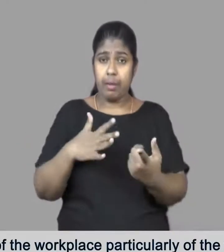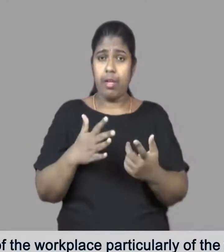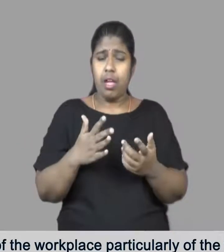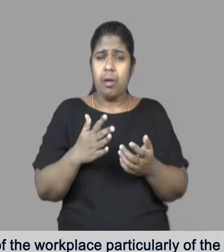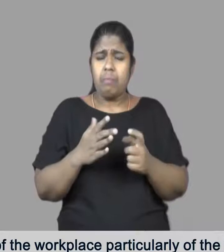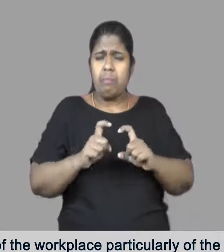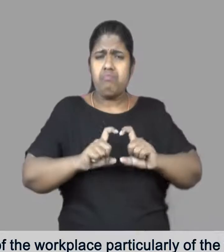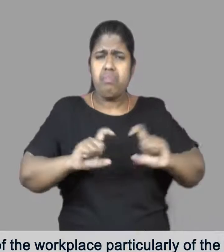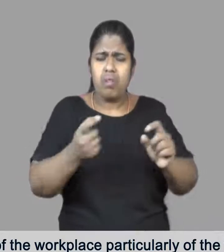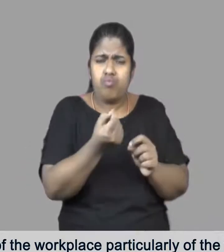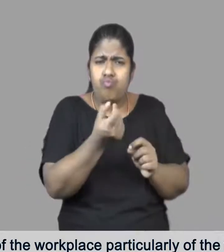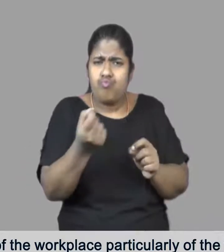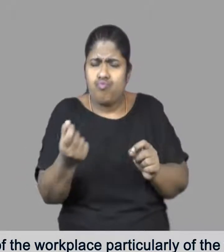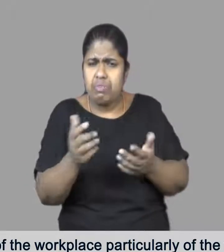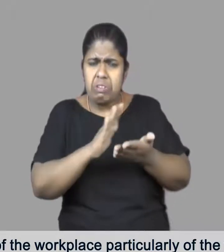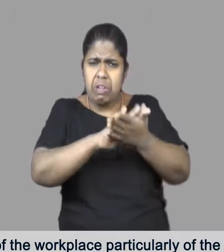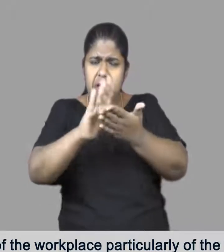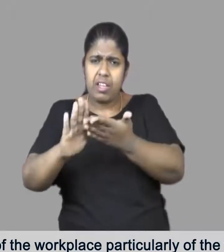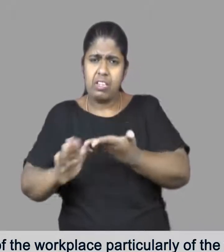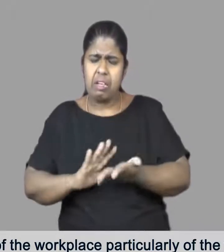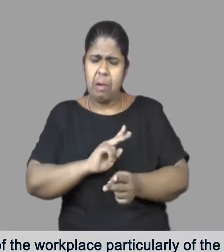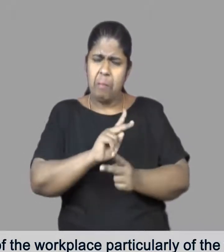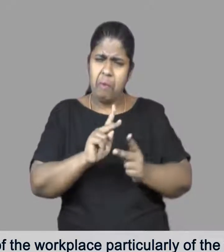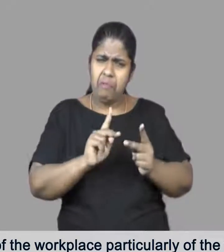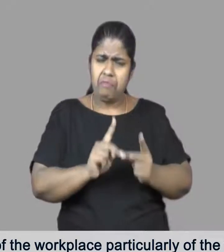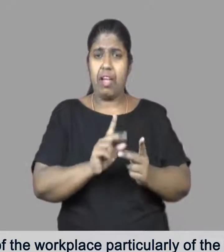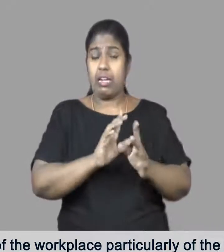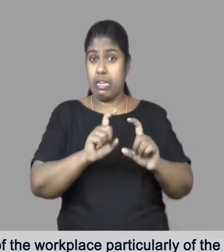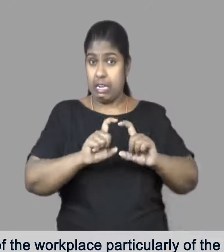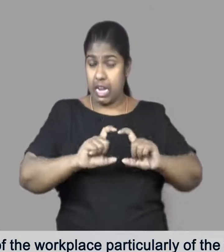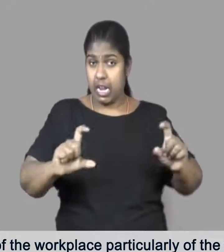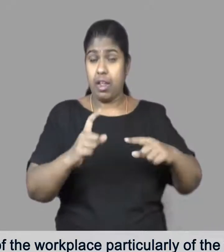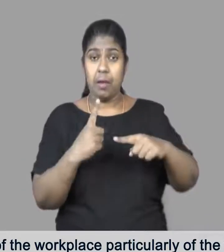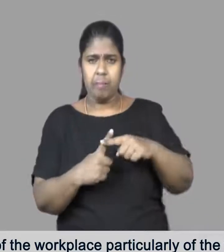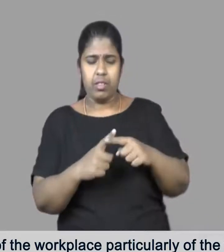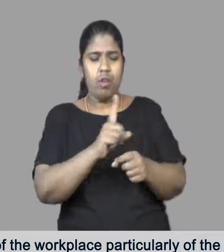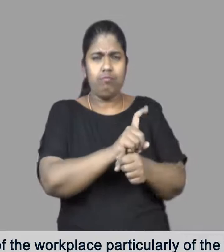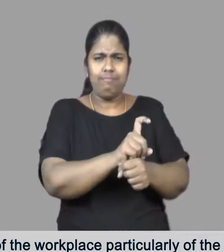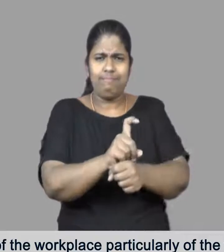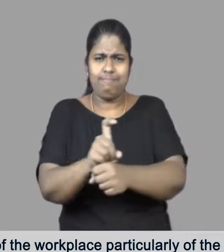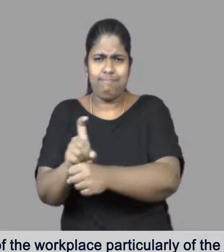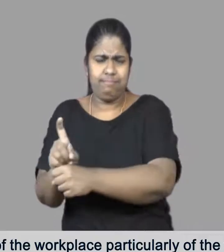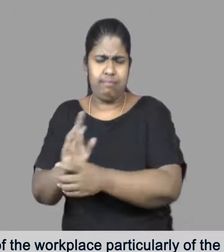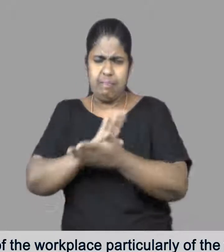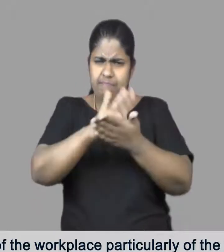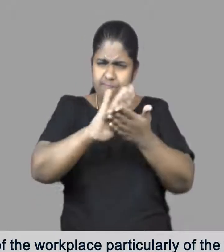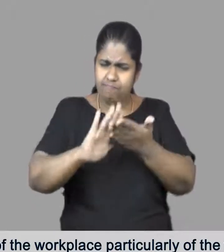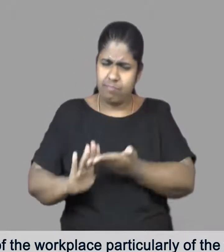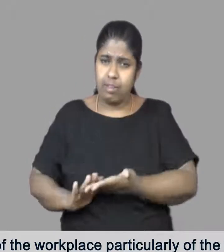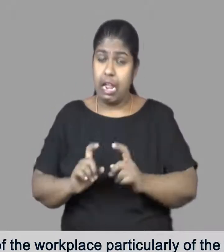Proper cleaning and frequent sanitization of the